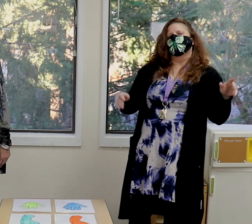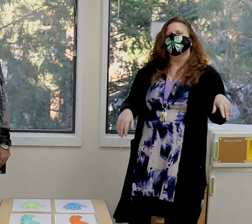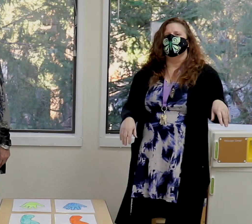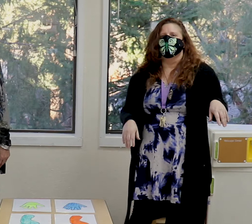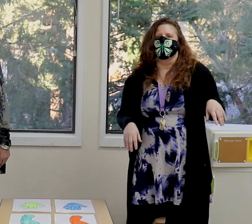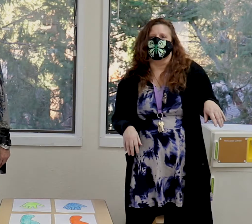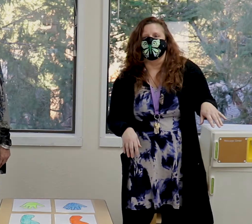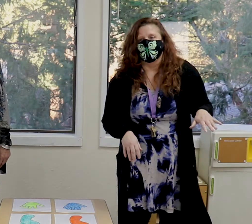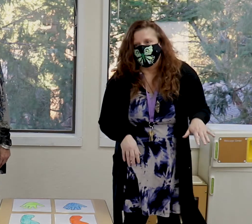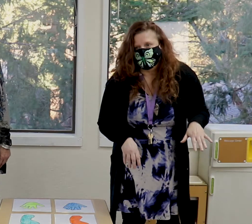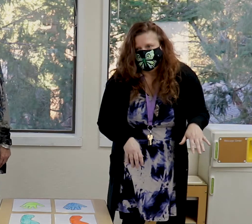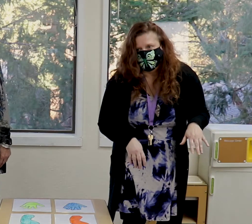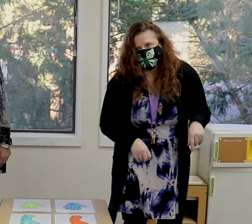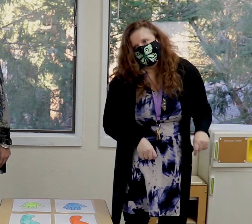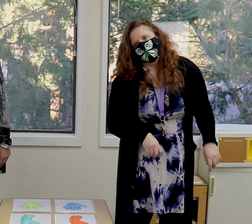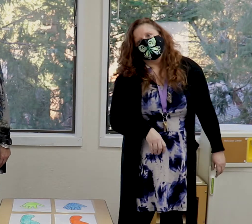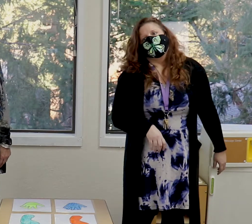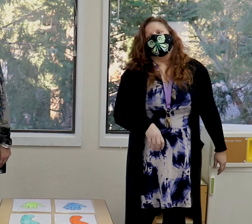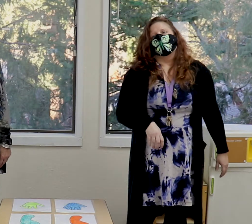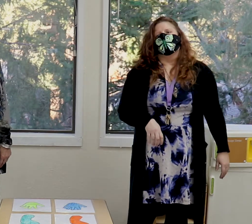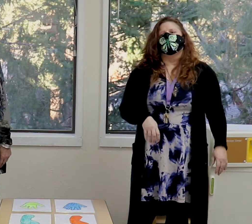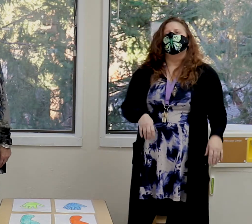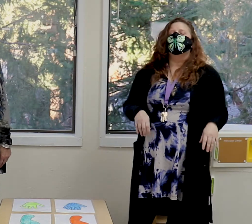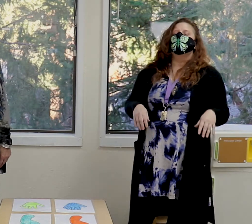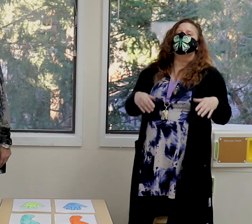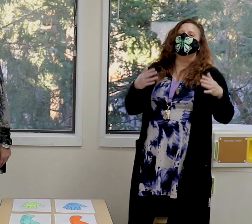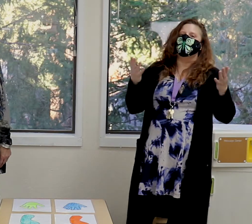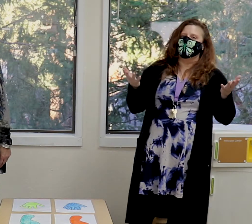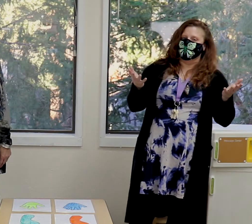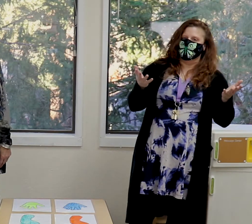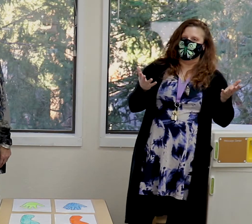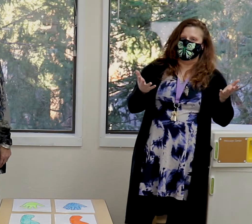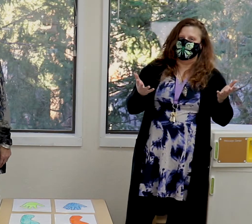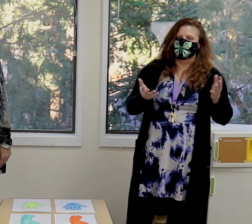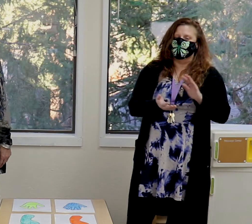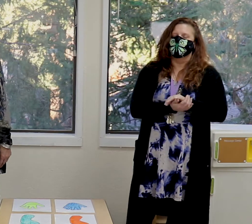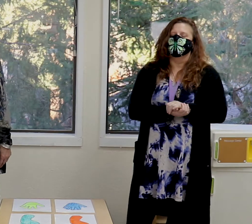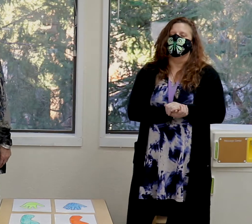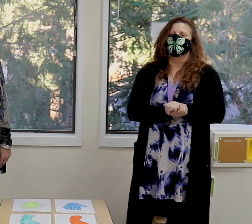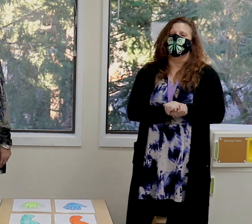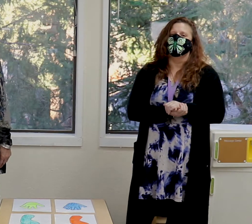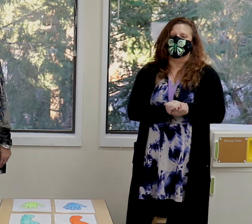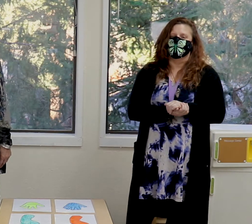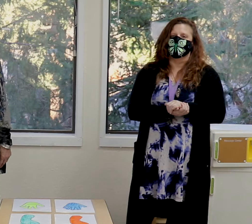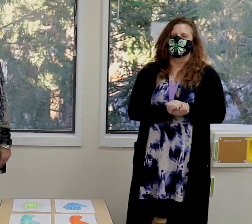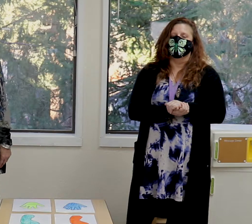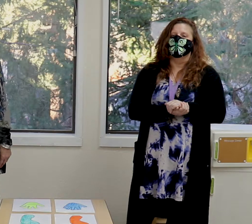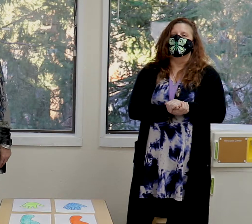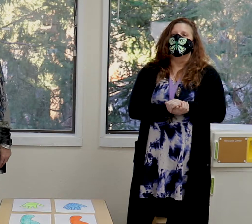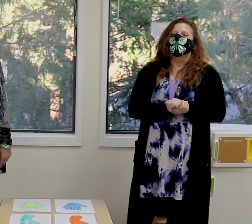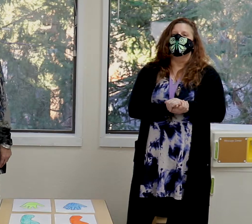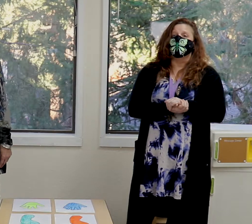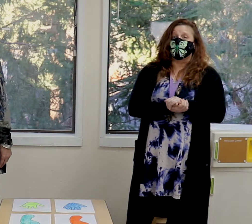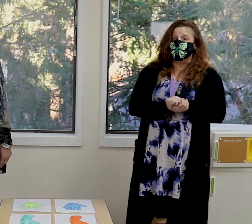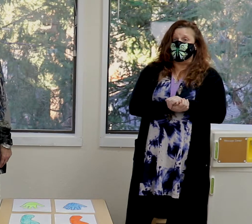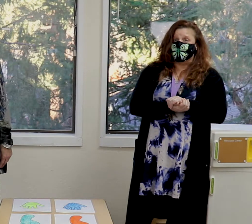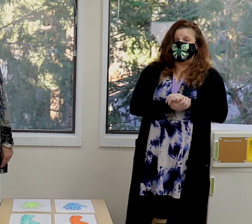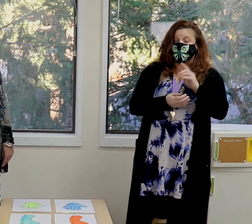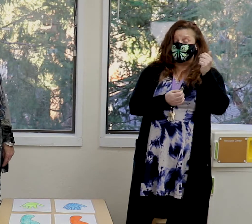me see you walk like a dog. And another way to do this is, what you can do is, you take